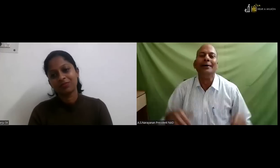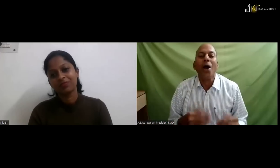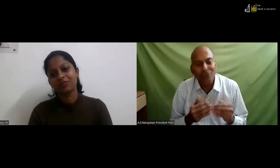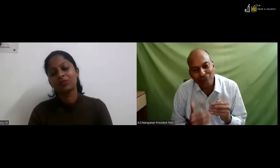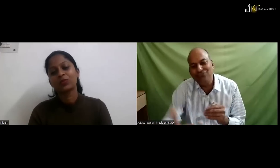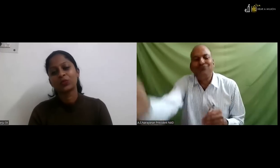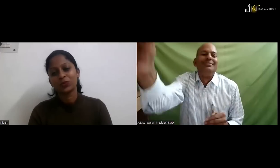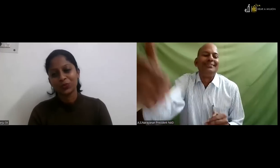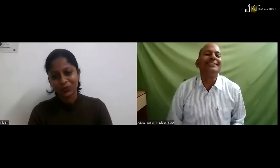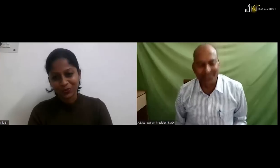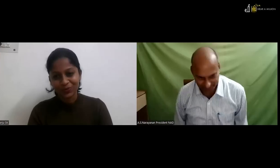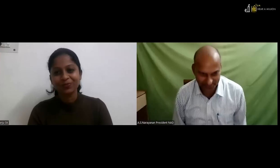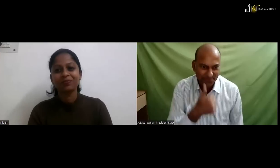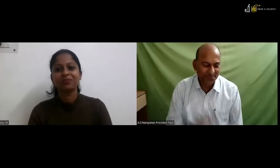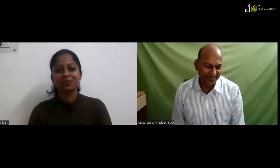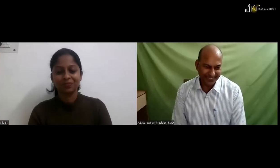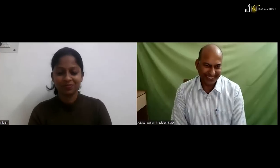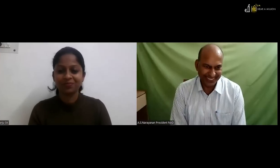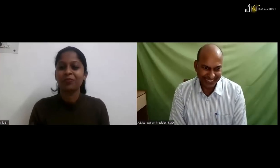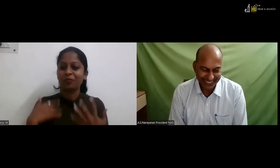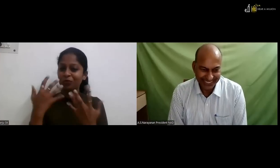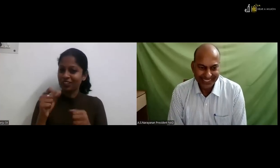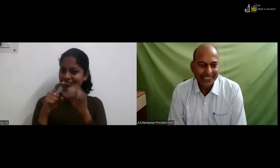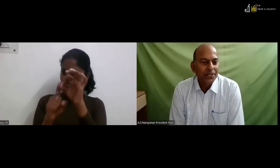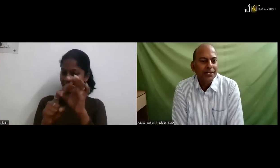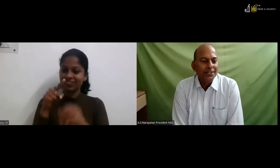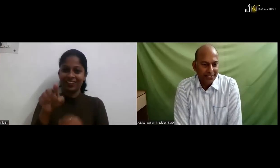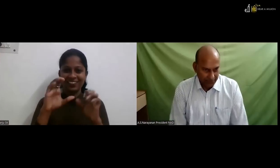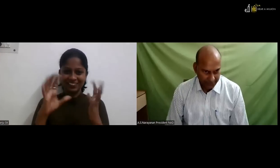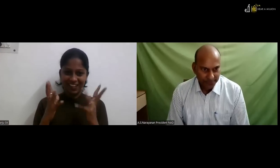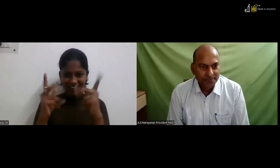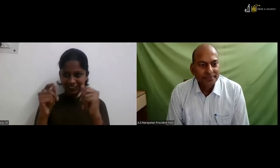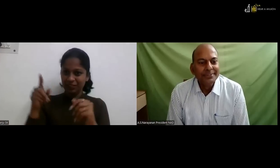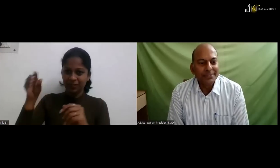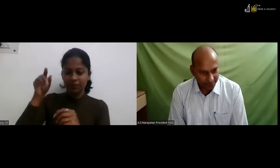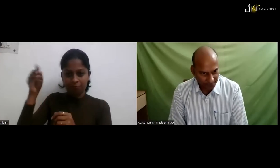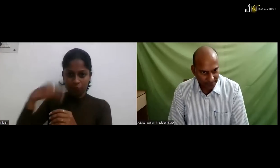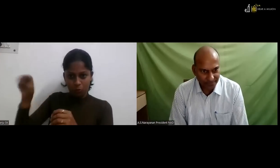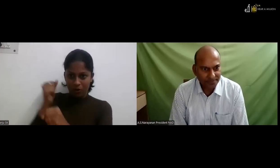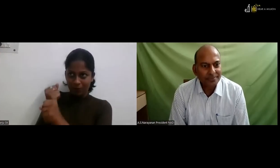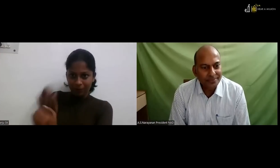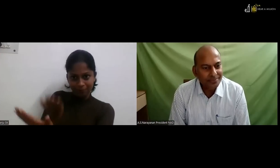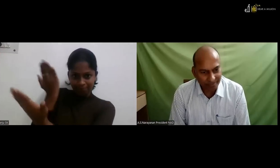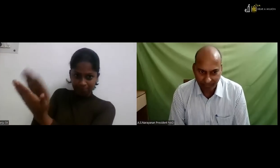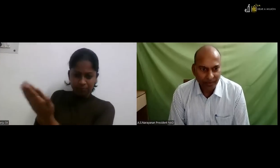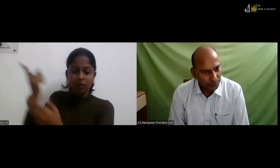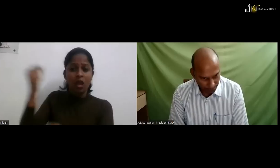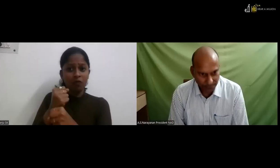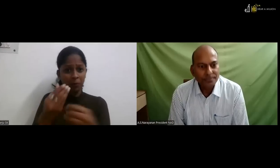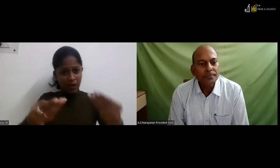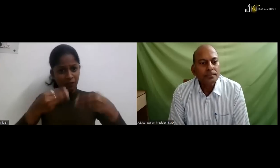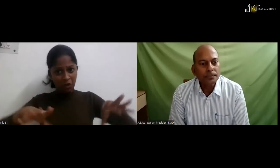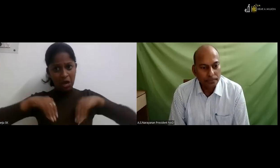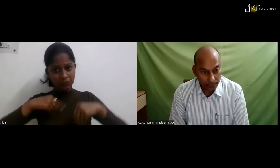just shared this information with everyone, and this is how it took. Okay, so I would like to question you something else,